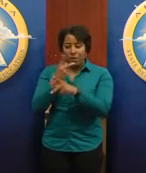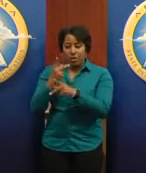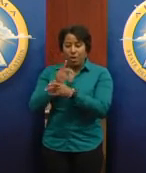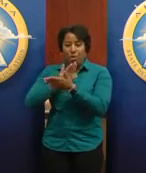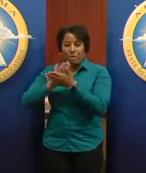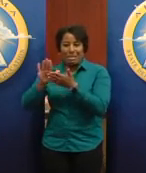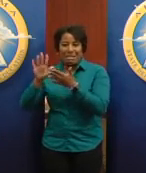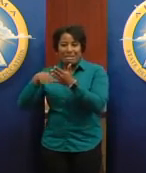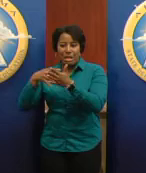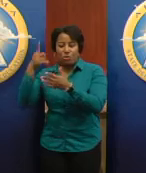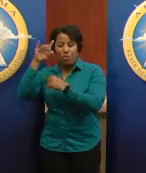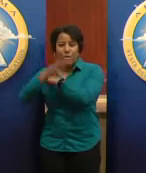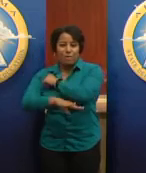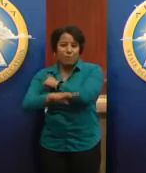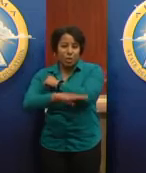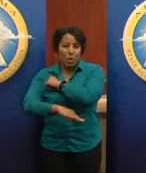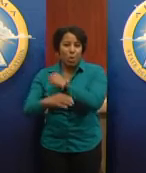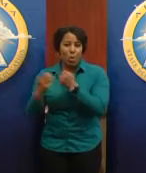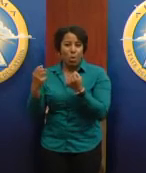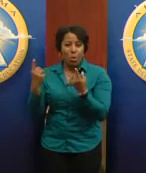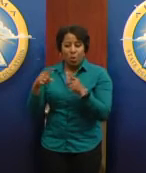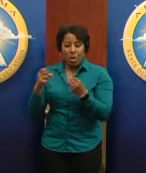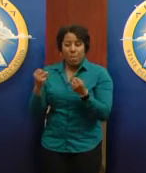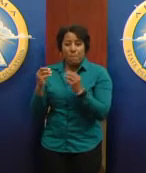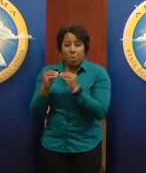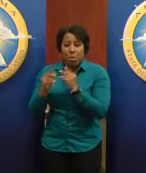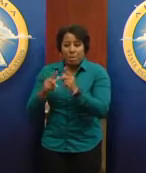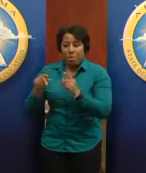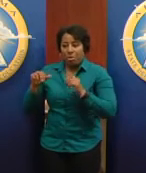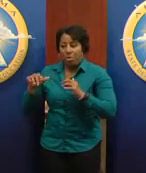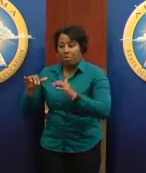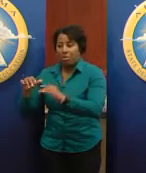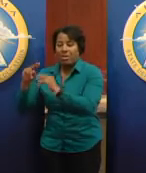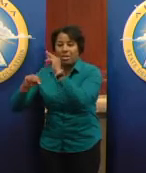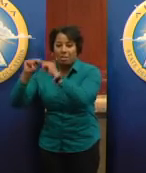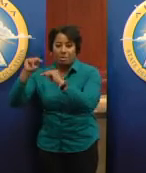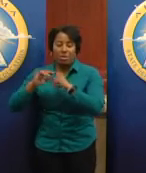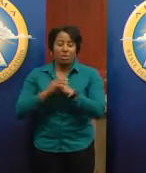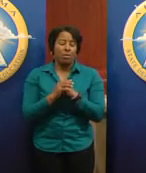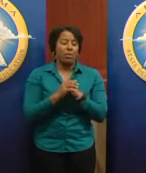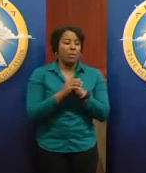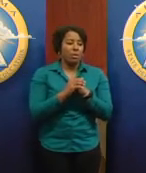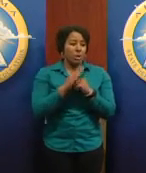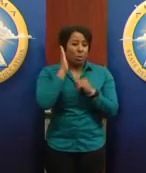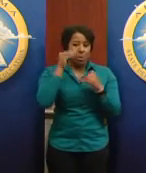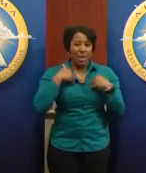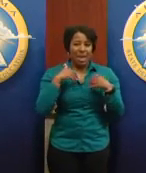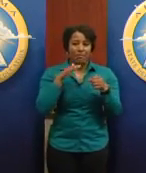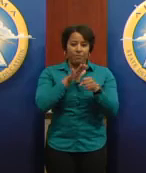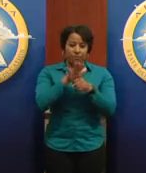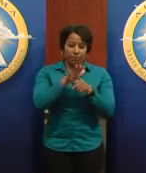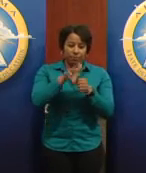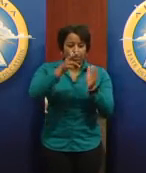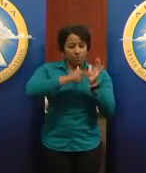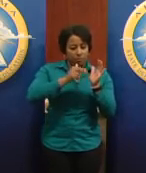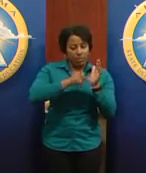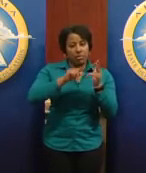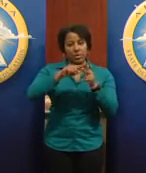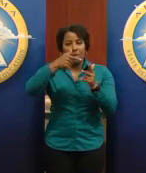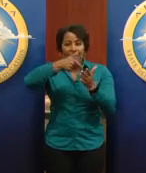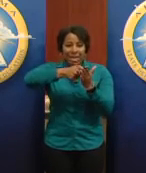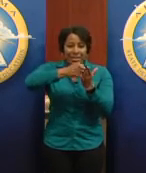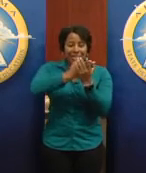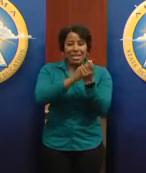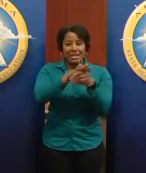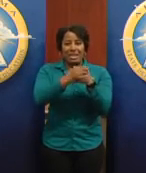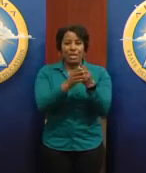for the fall. So again, supply chains. Are we going to have adequate soap and hand sanitizer and cleaning